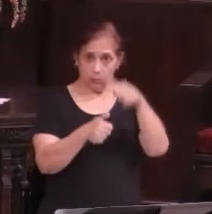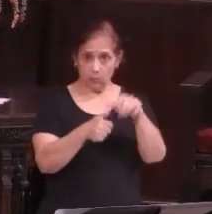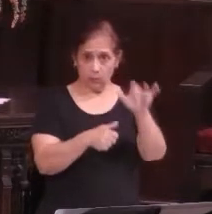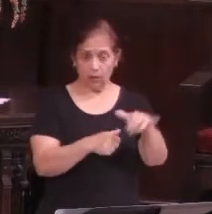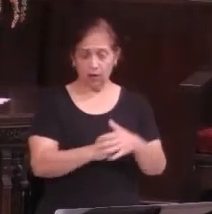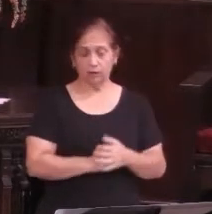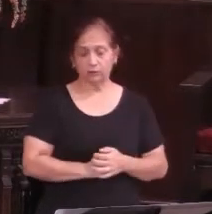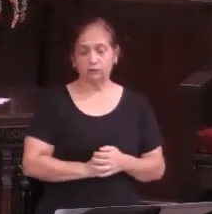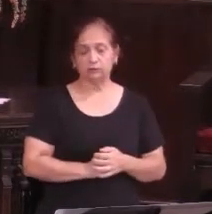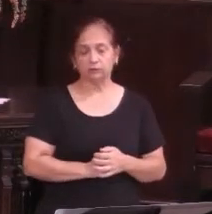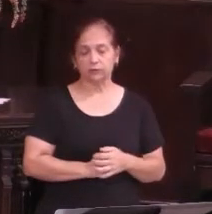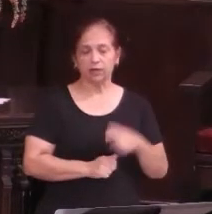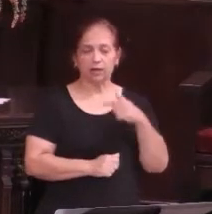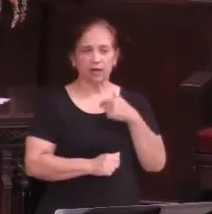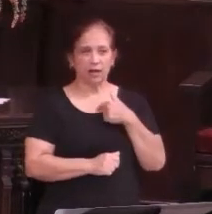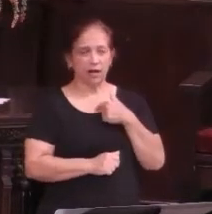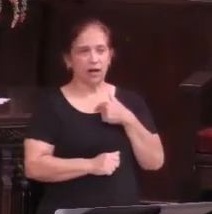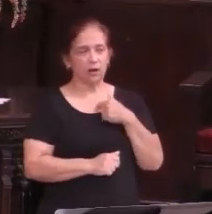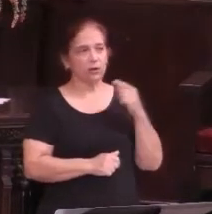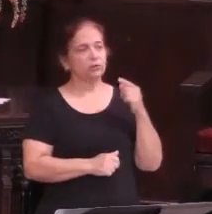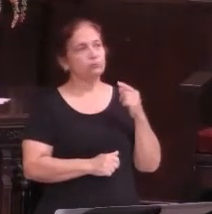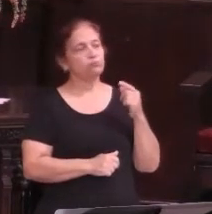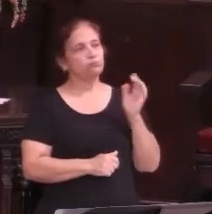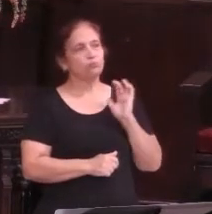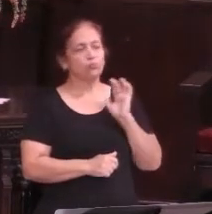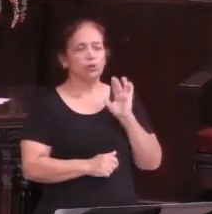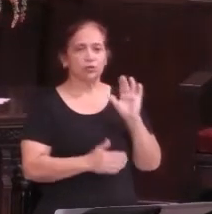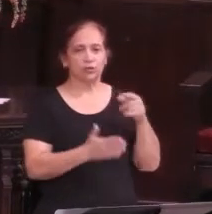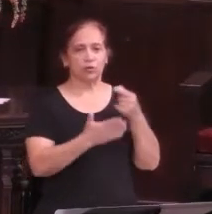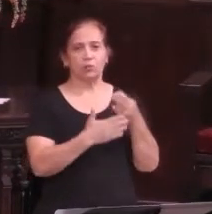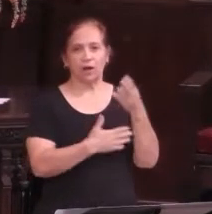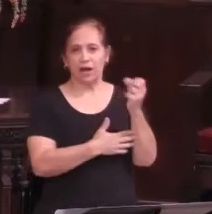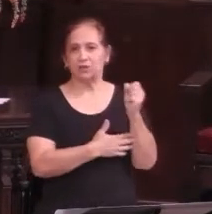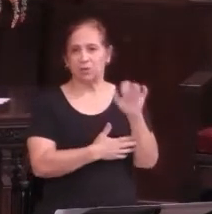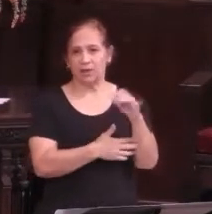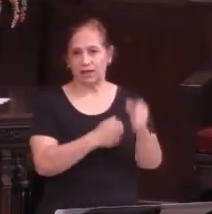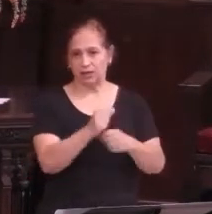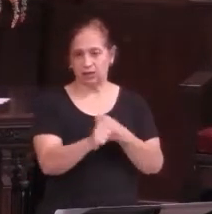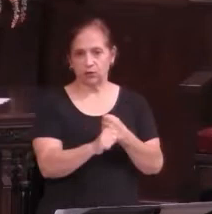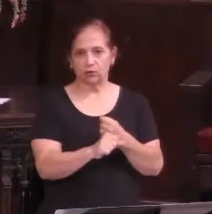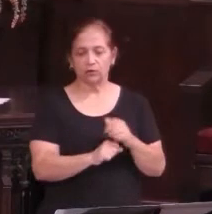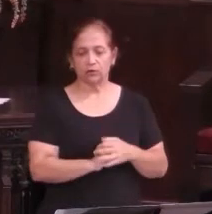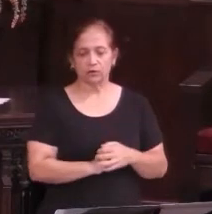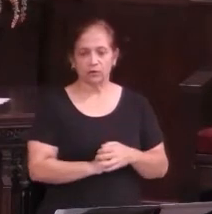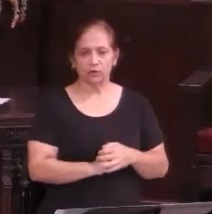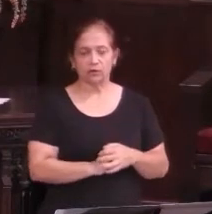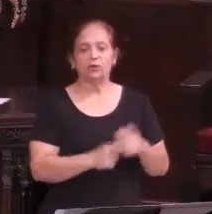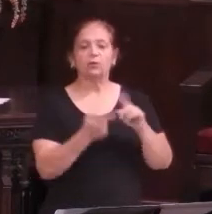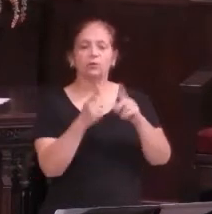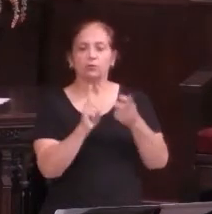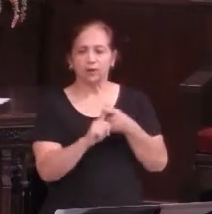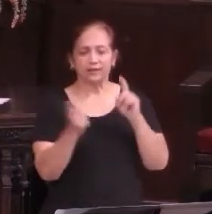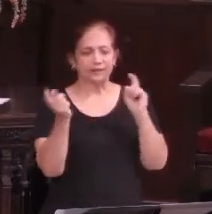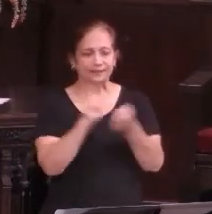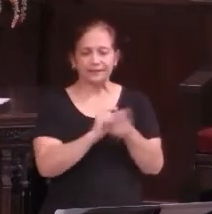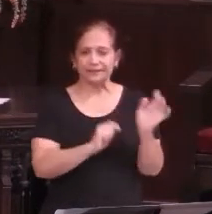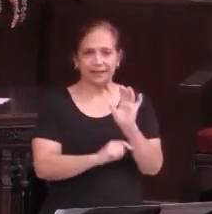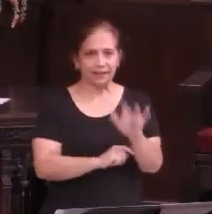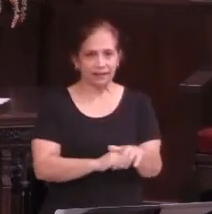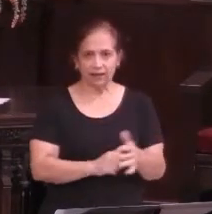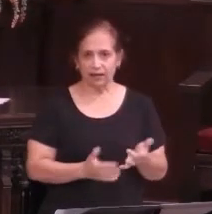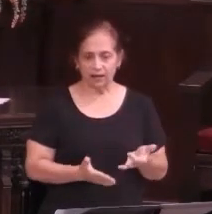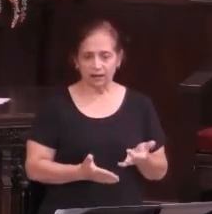this. I was graduating high school that year. Well, friends, changes like this